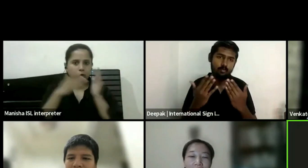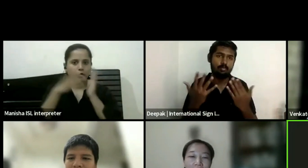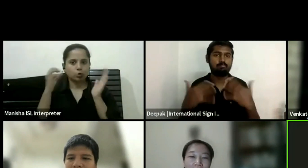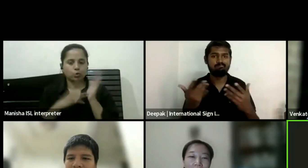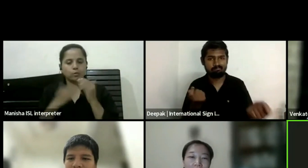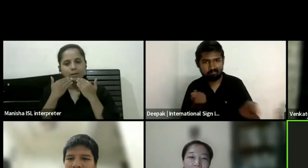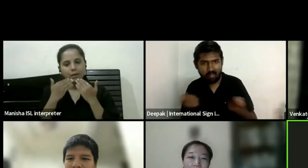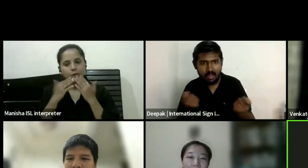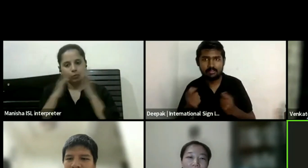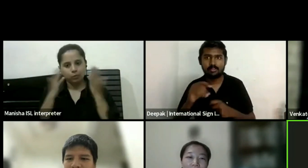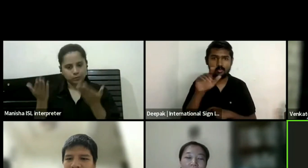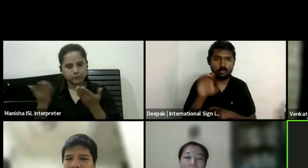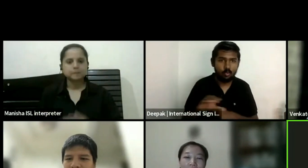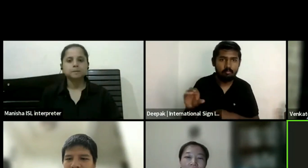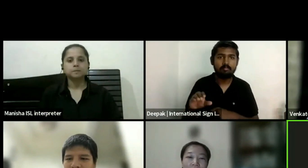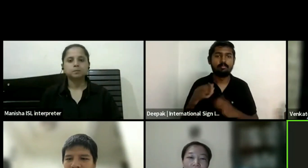goes to them also.